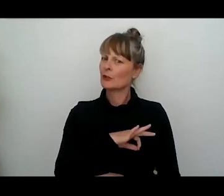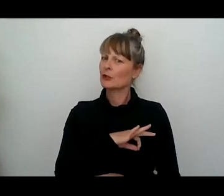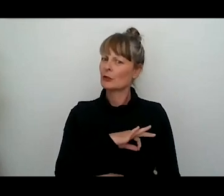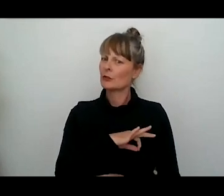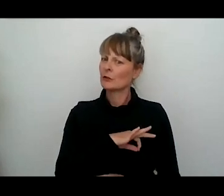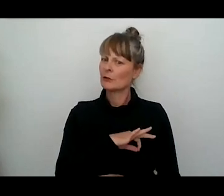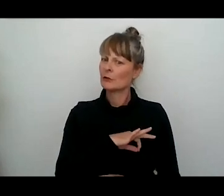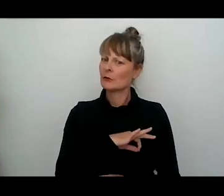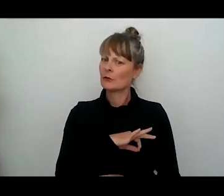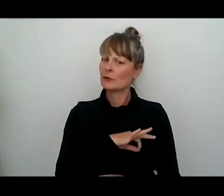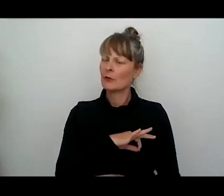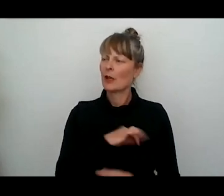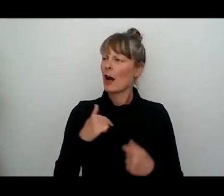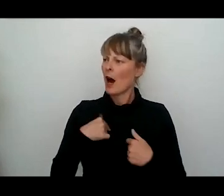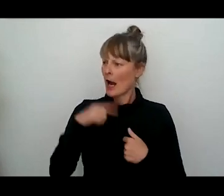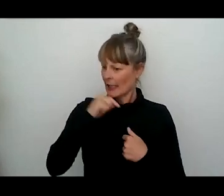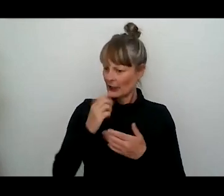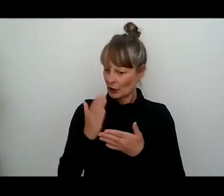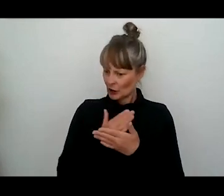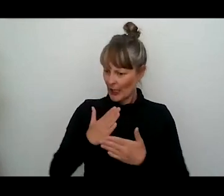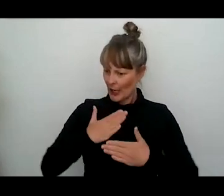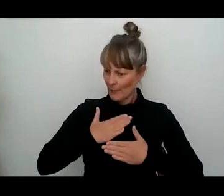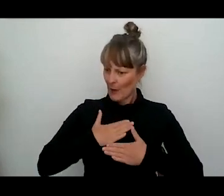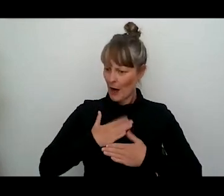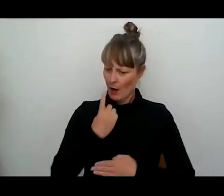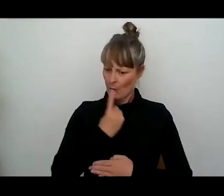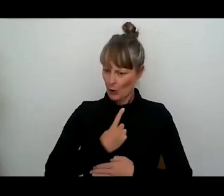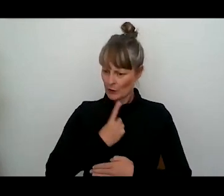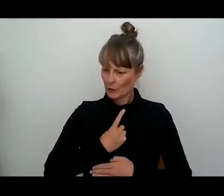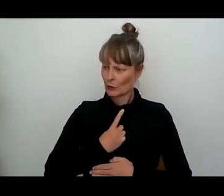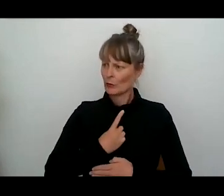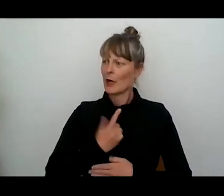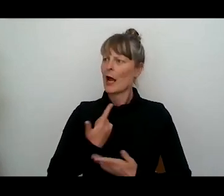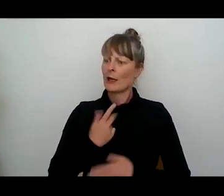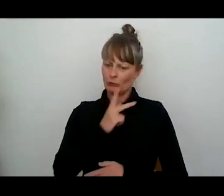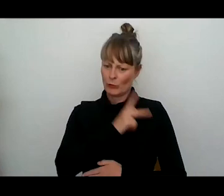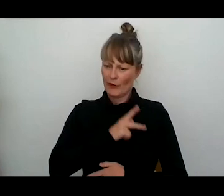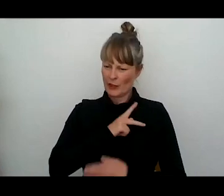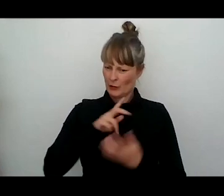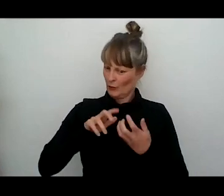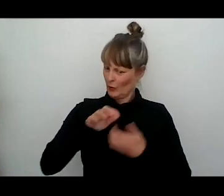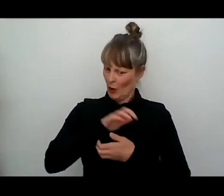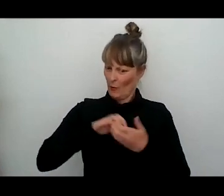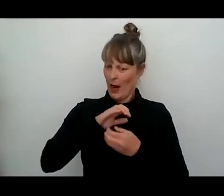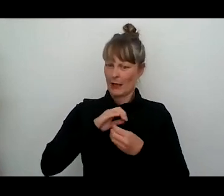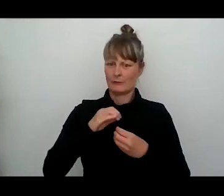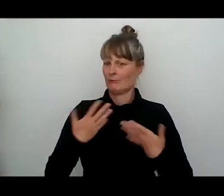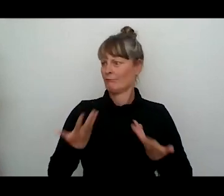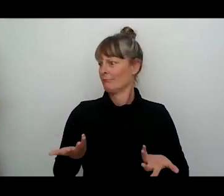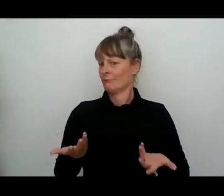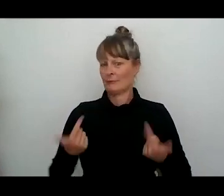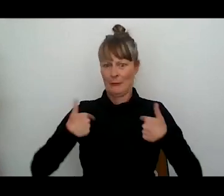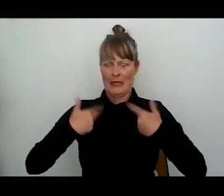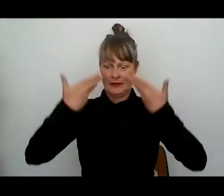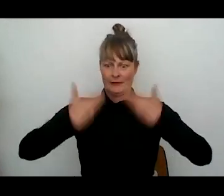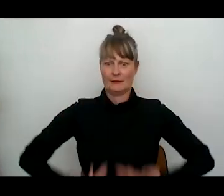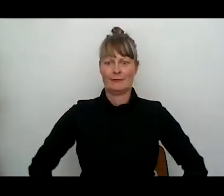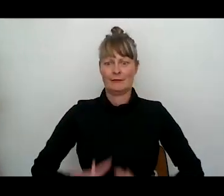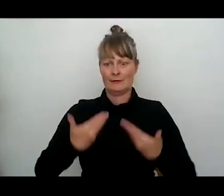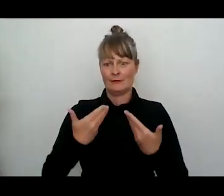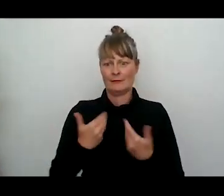I share, the personal and the professional just go hand in hand. I wouldn't be here without that personal story. And